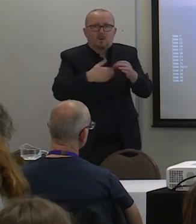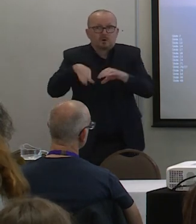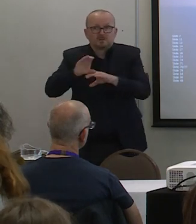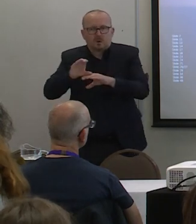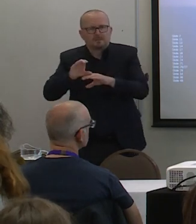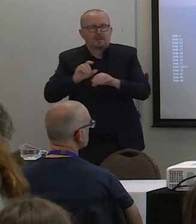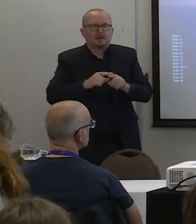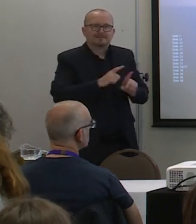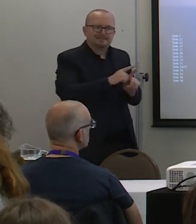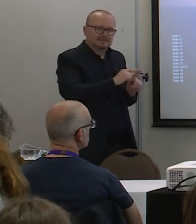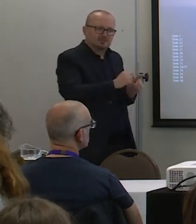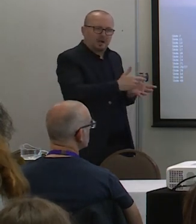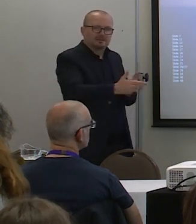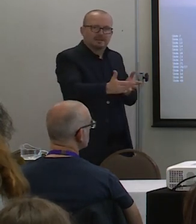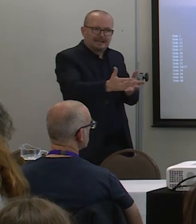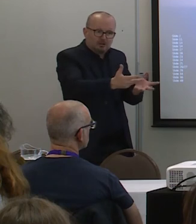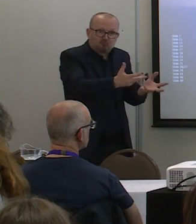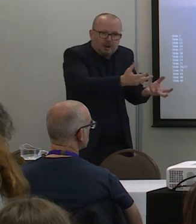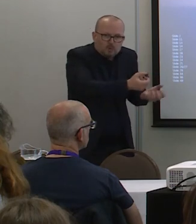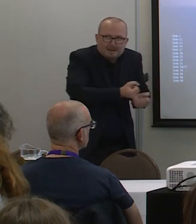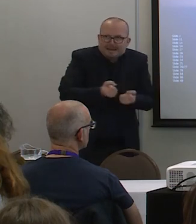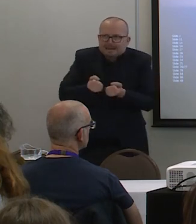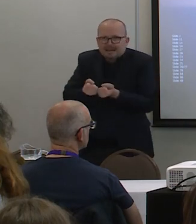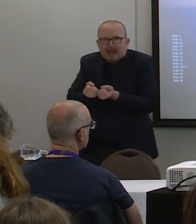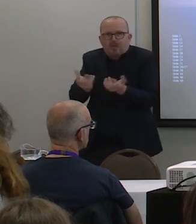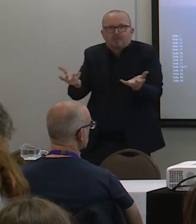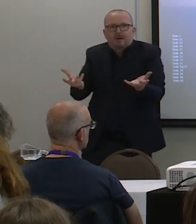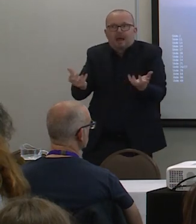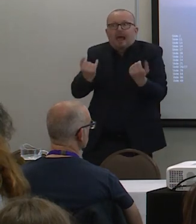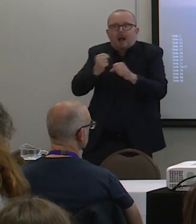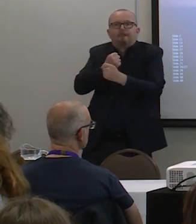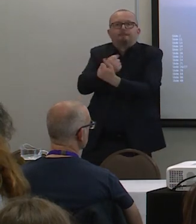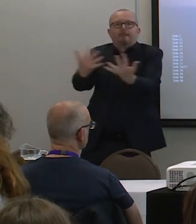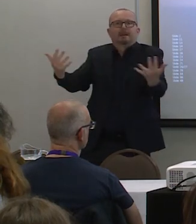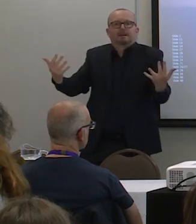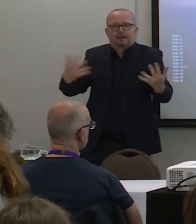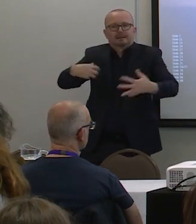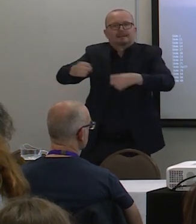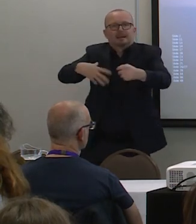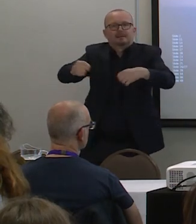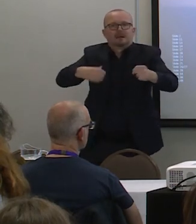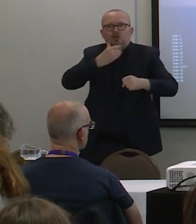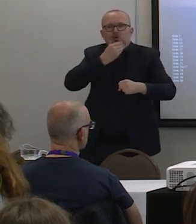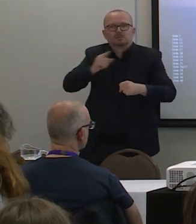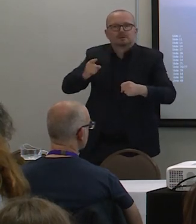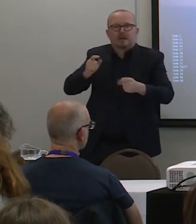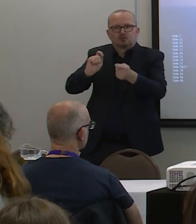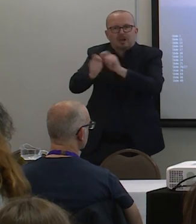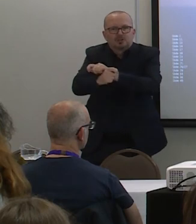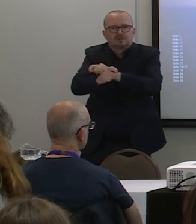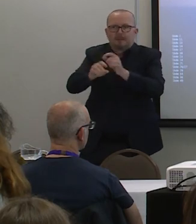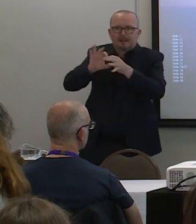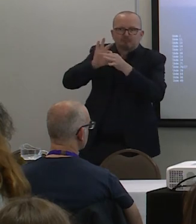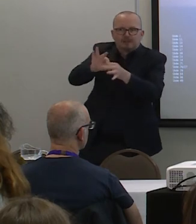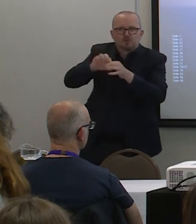what people are going to do with it, how they're going to map it, how they're going to revision it, how they're going to make it important for their communities.